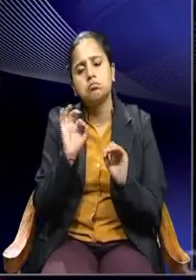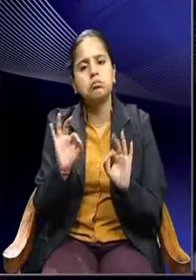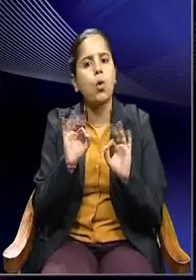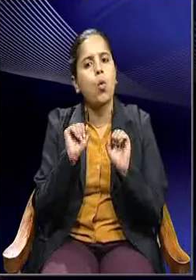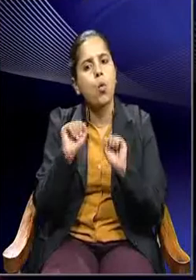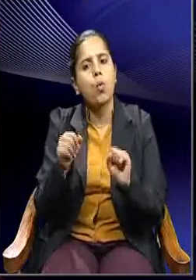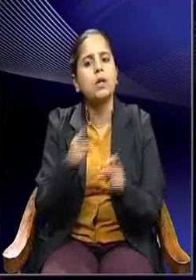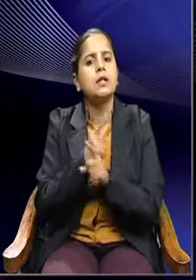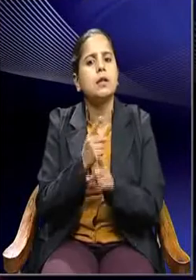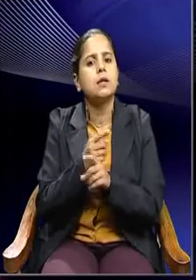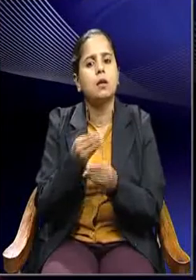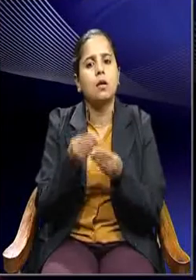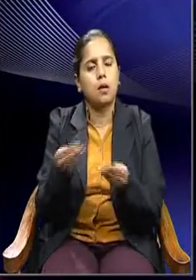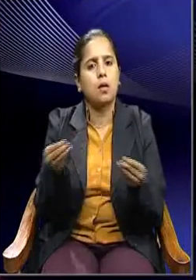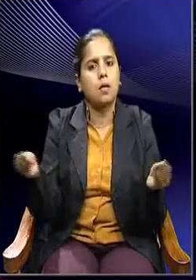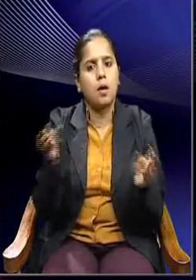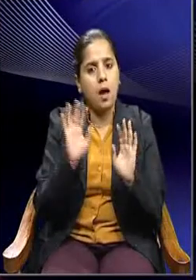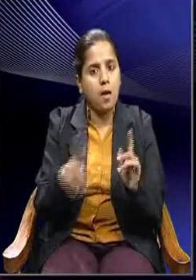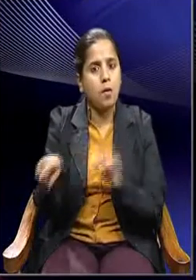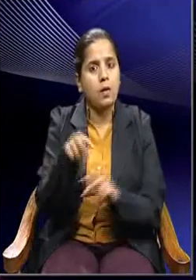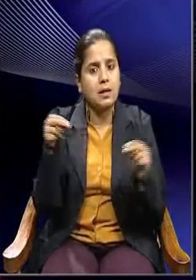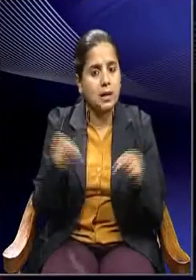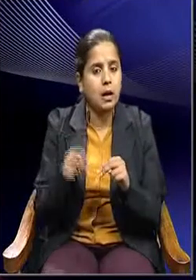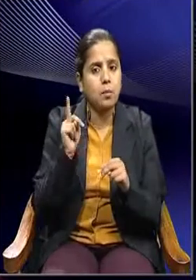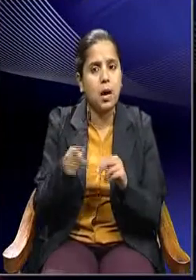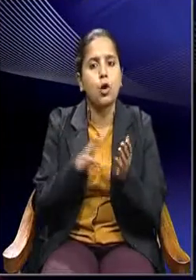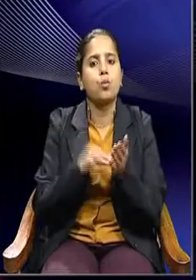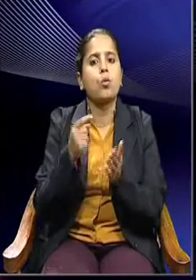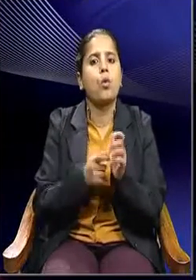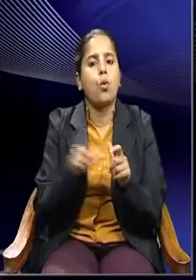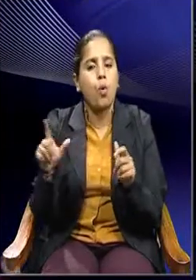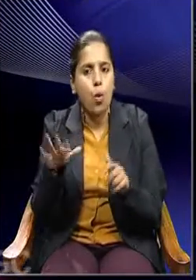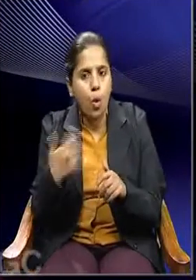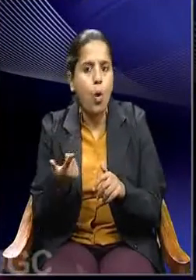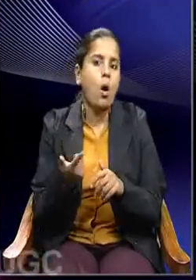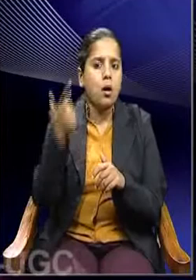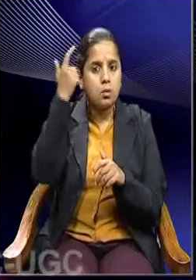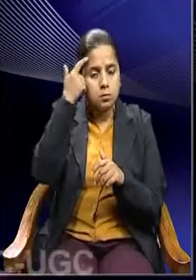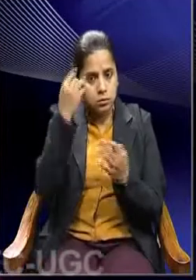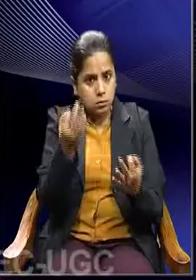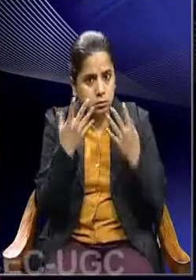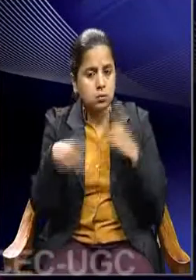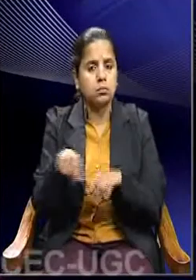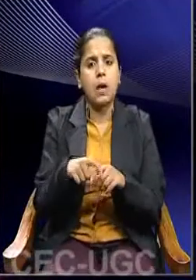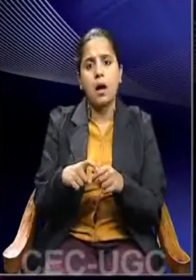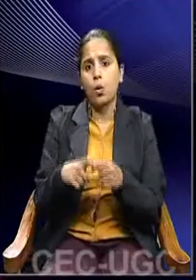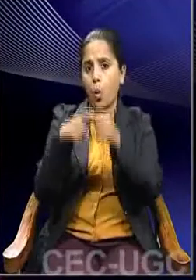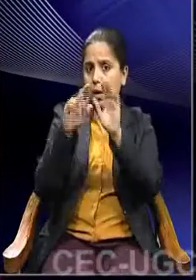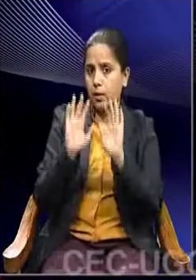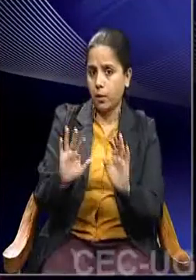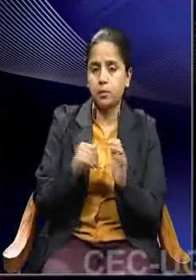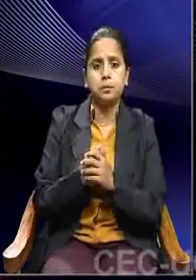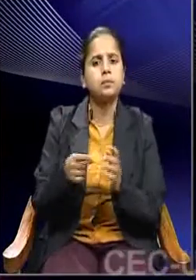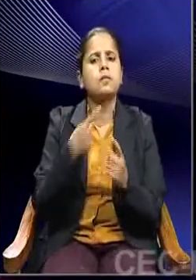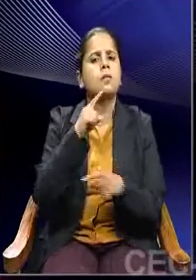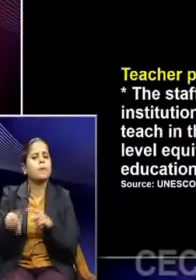of teachers who possess the necessary moral, intellectual and physical qualities. Then it also talks